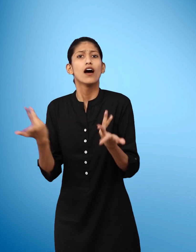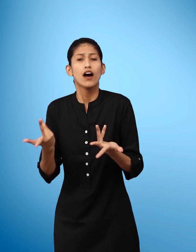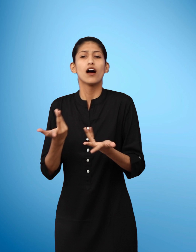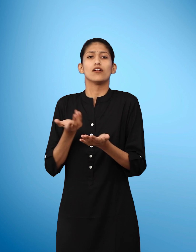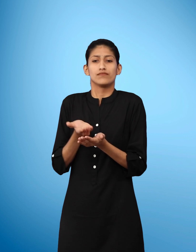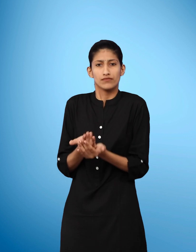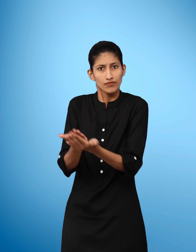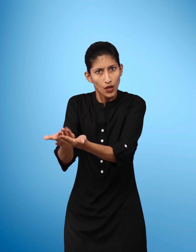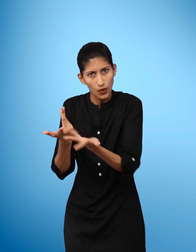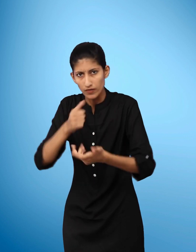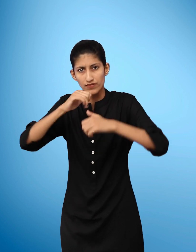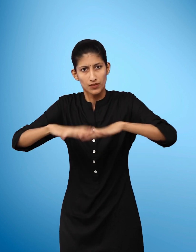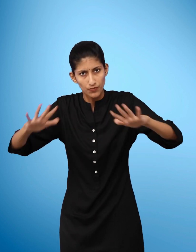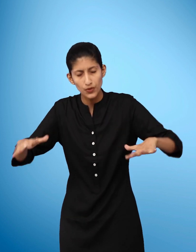And by land in caravans.